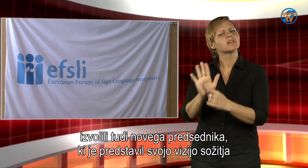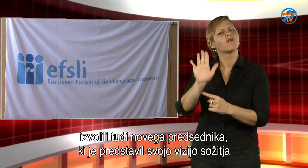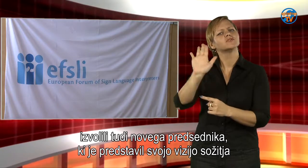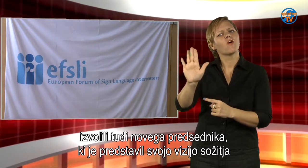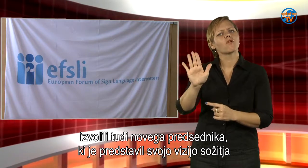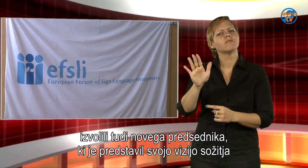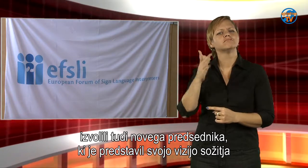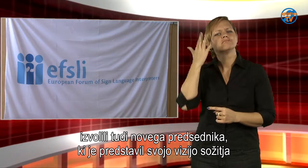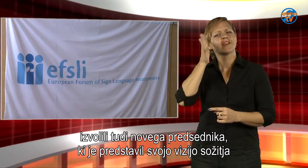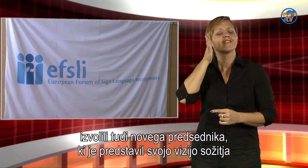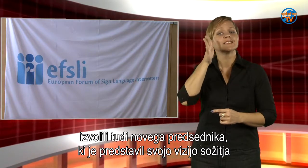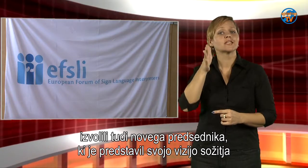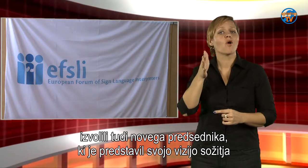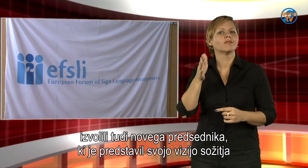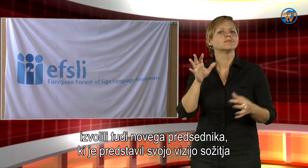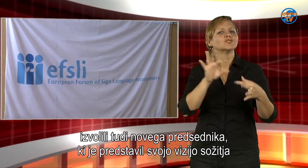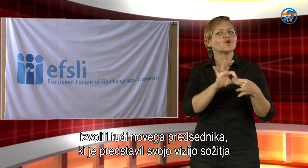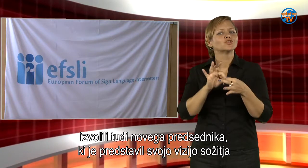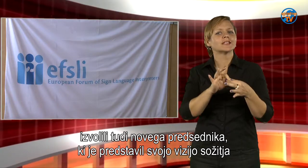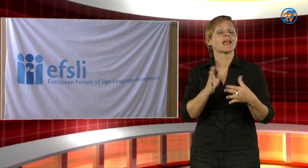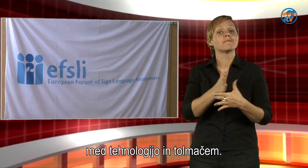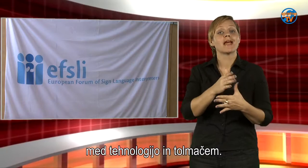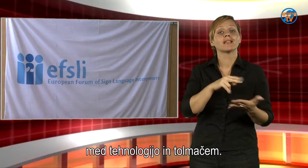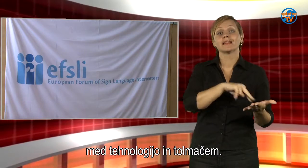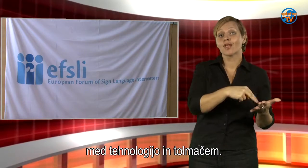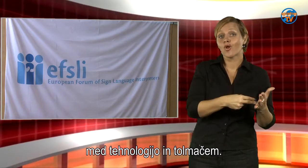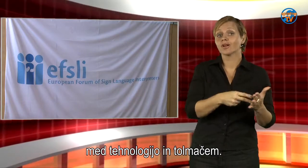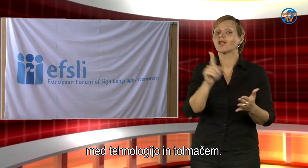vizijo sožitja med tehnologijo in tolmačem.